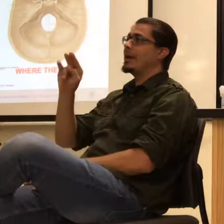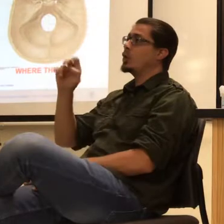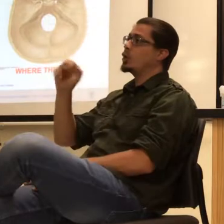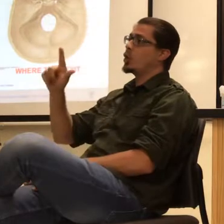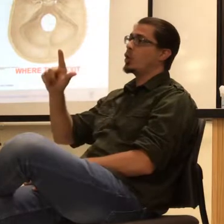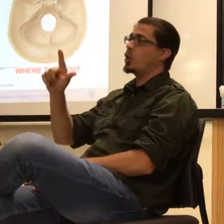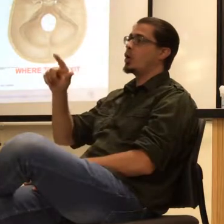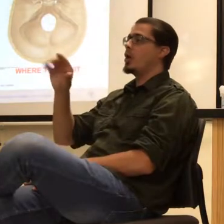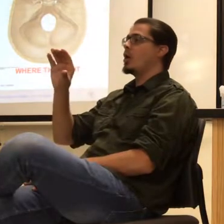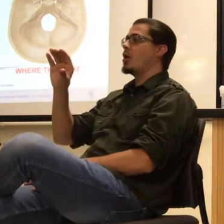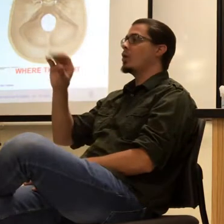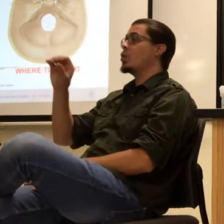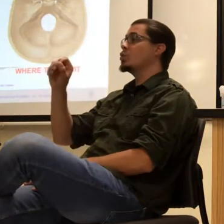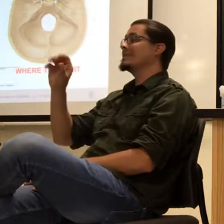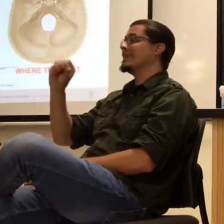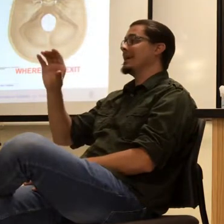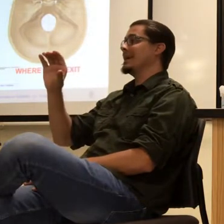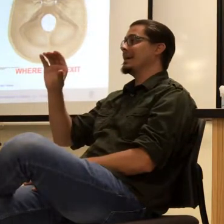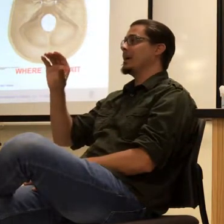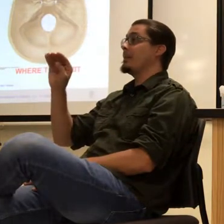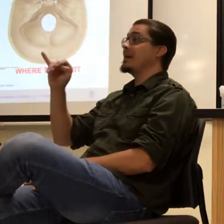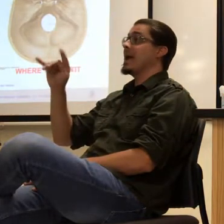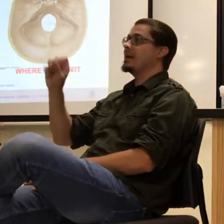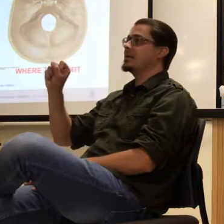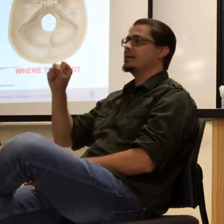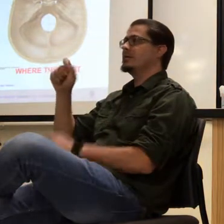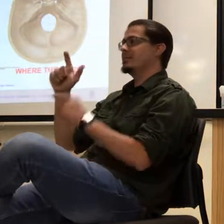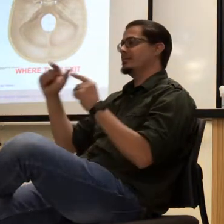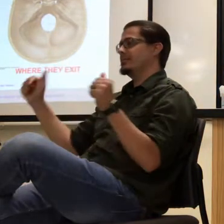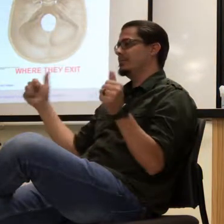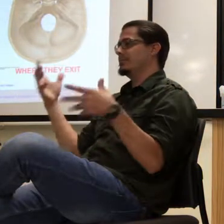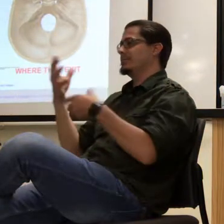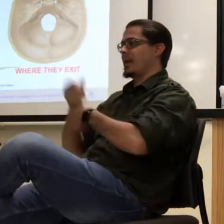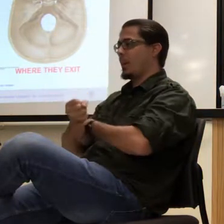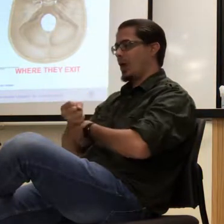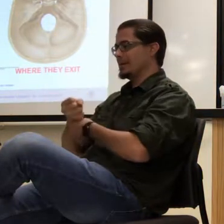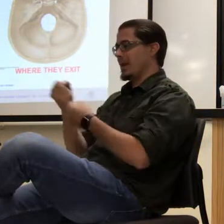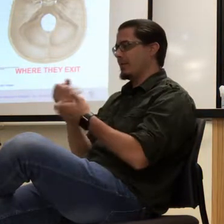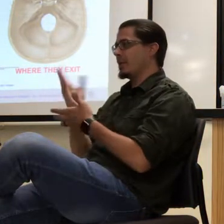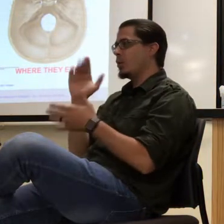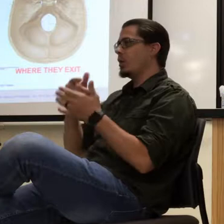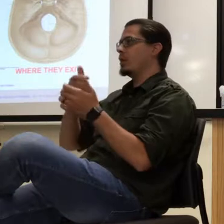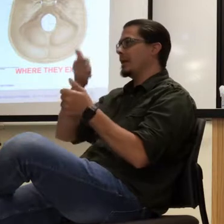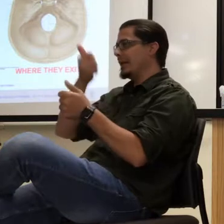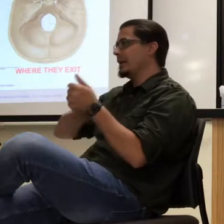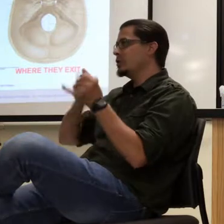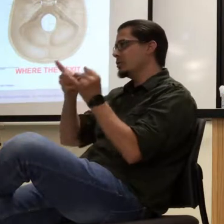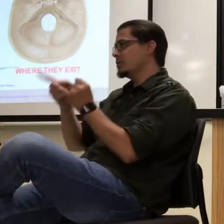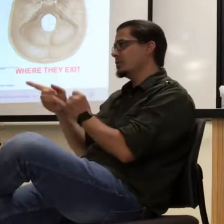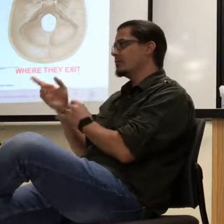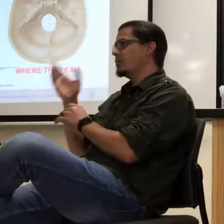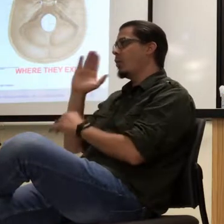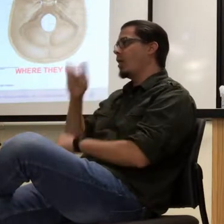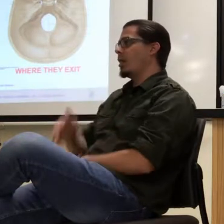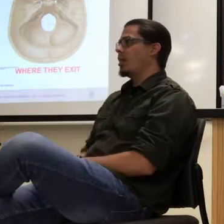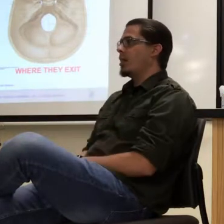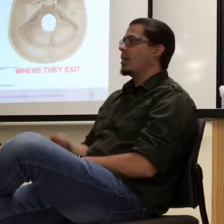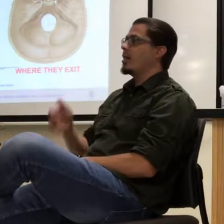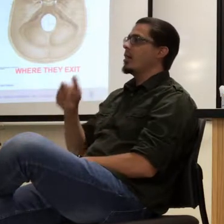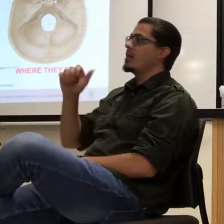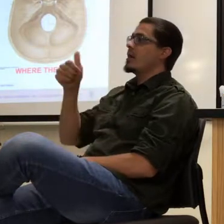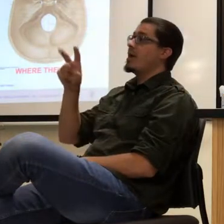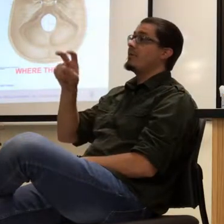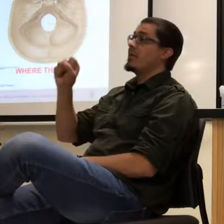acoustic meatus. Cranial nerve 9, glossopharyngeal, exits through jugular foramen. 10,